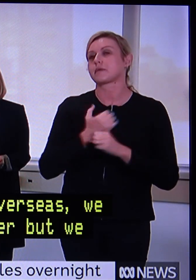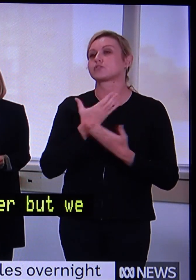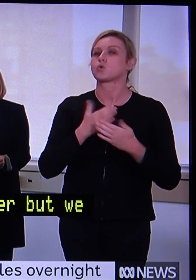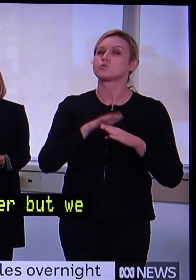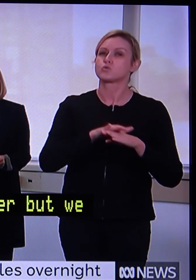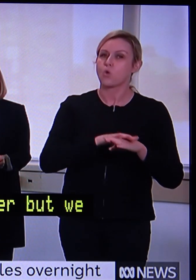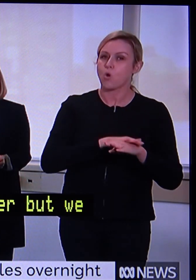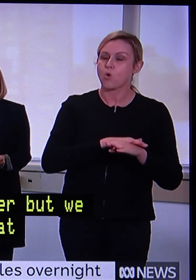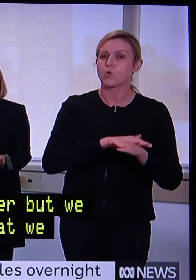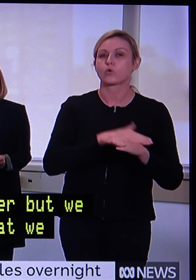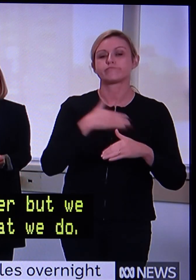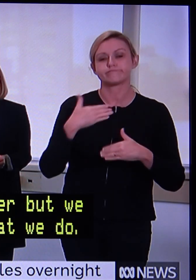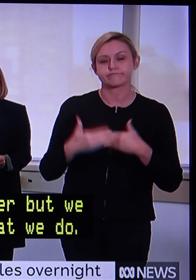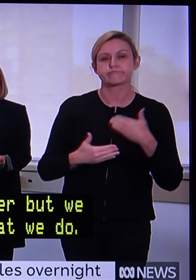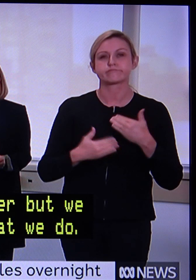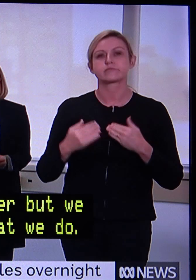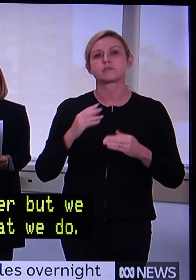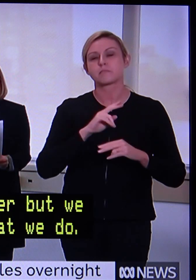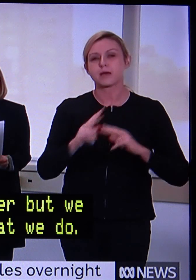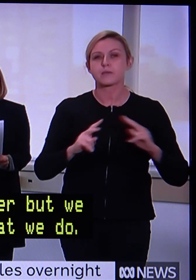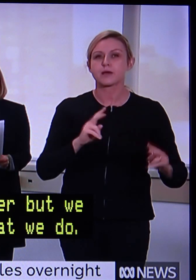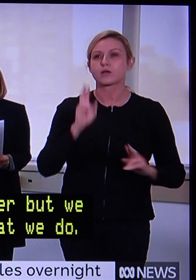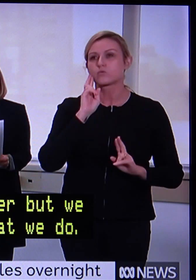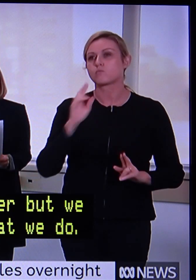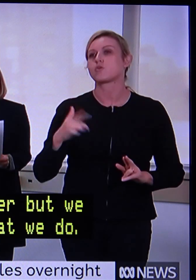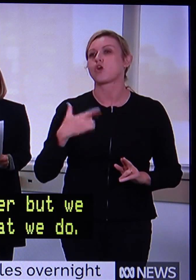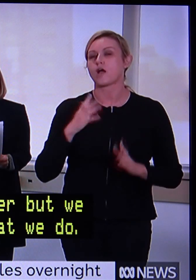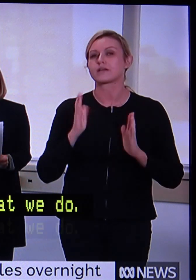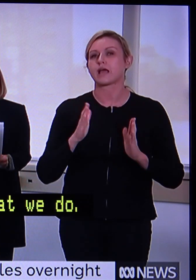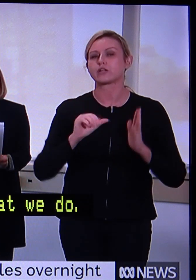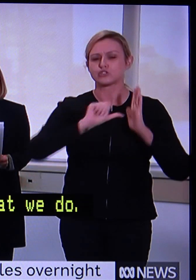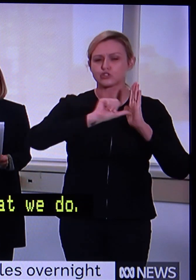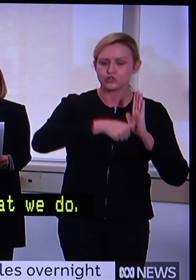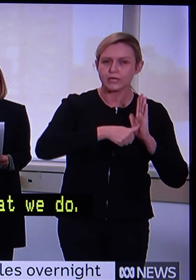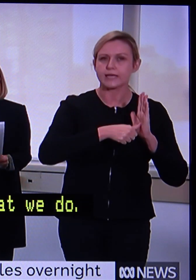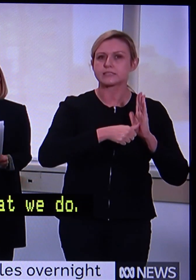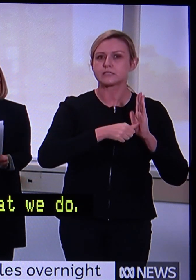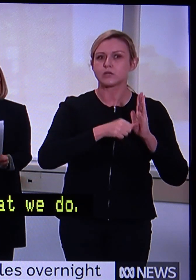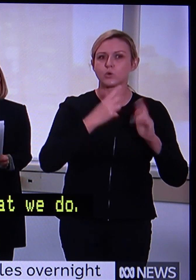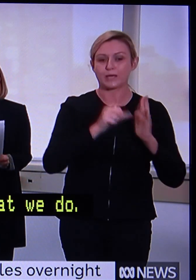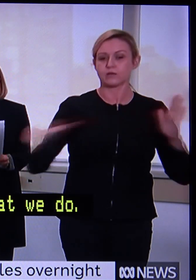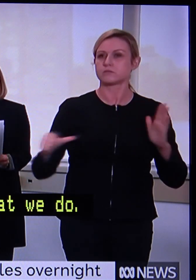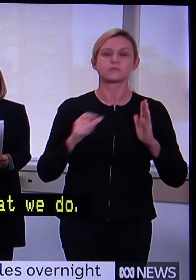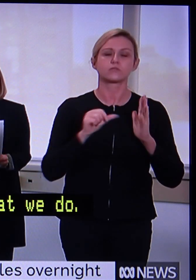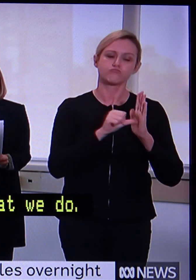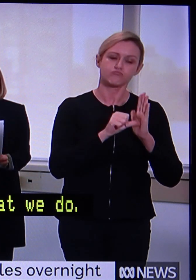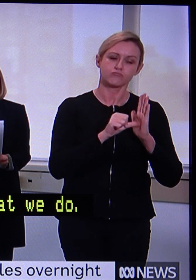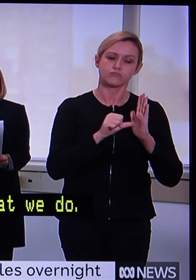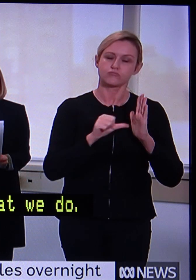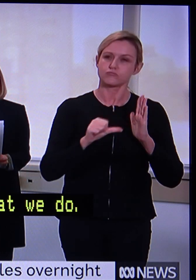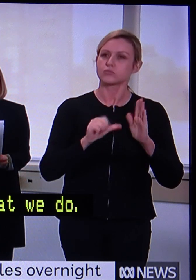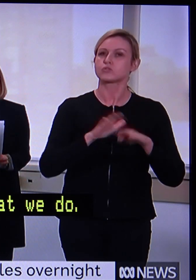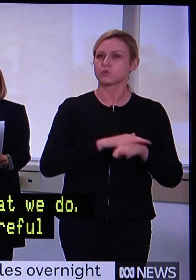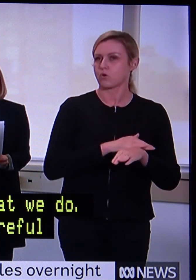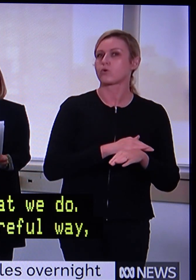and careful way as to how we just lift some of these rather onerous restrictions we've had on our community in the last